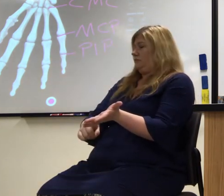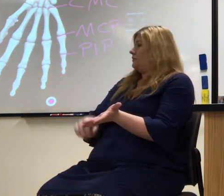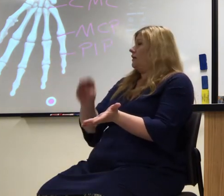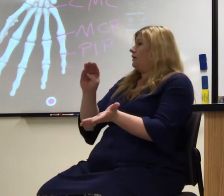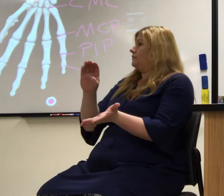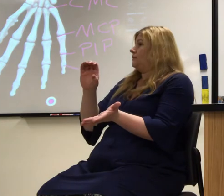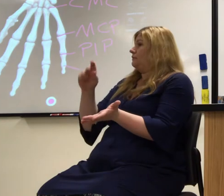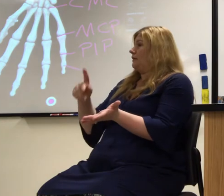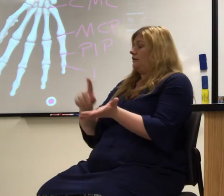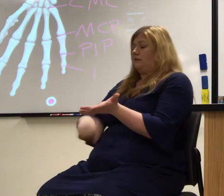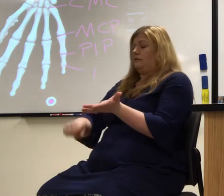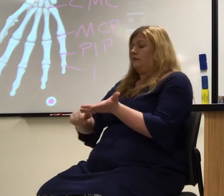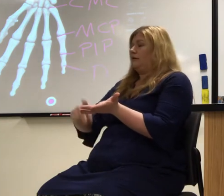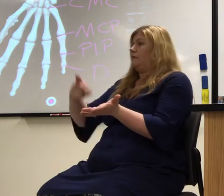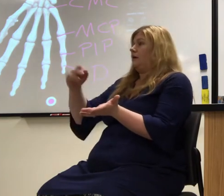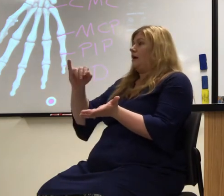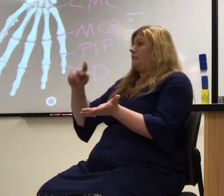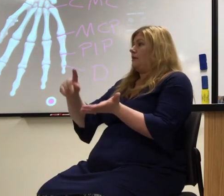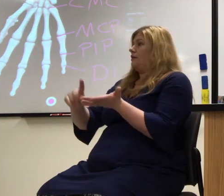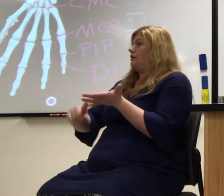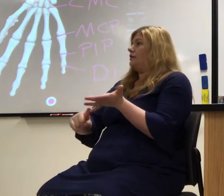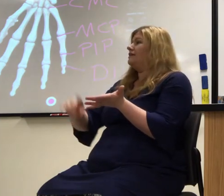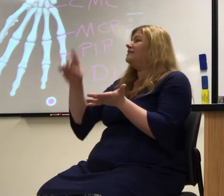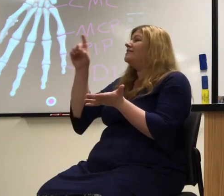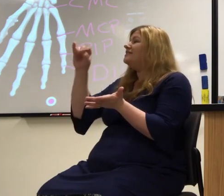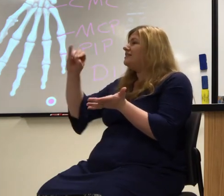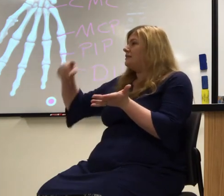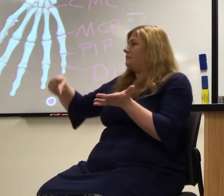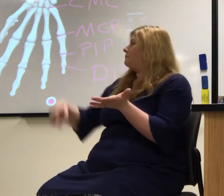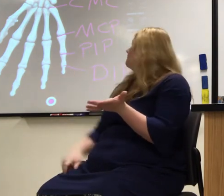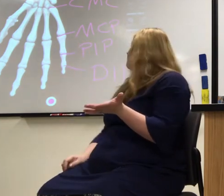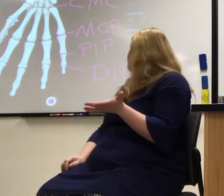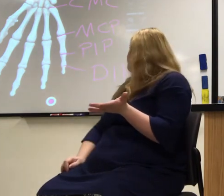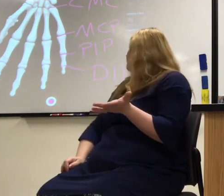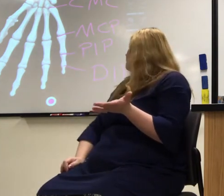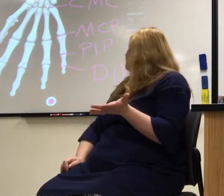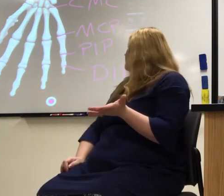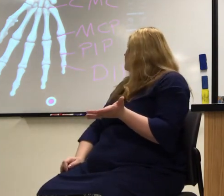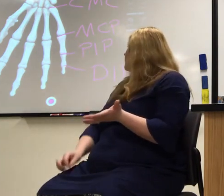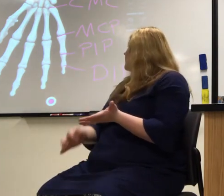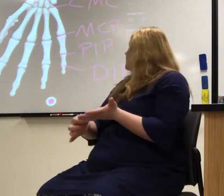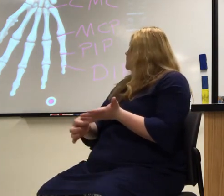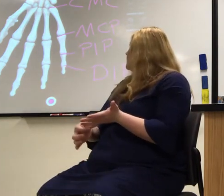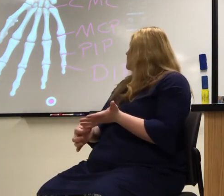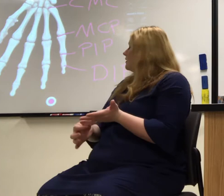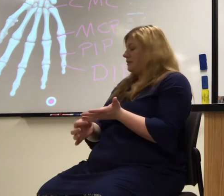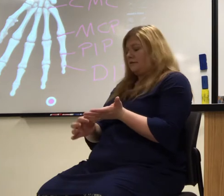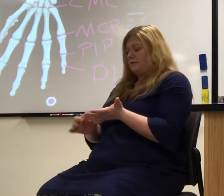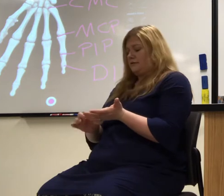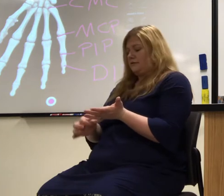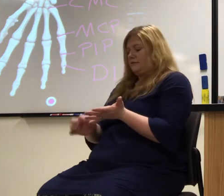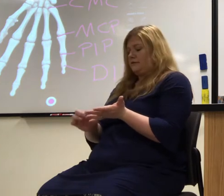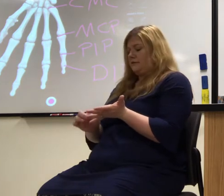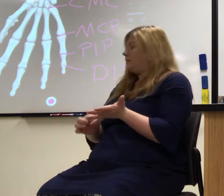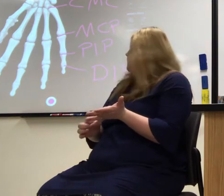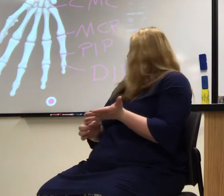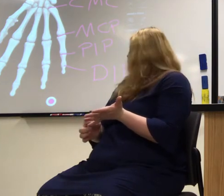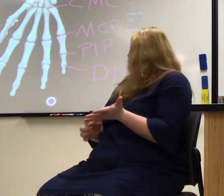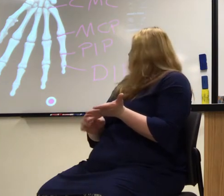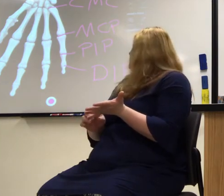that little joint there, that's the DIP. Okay, so these are wrist and finger joints. Let me tell you what these mean.